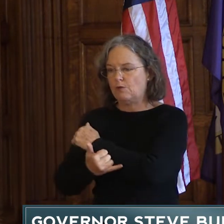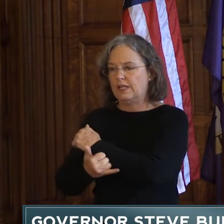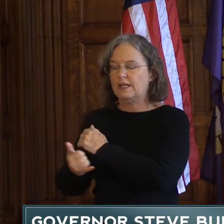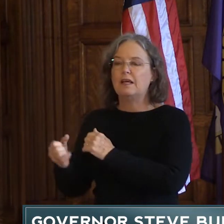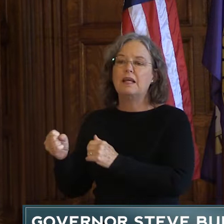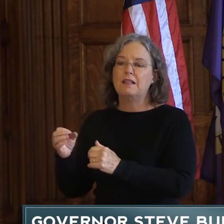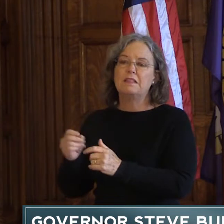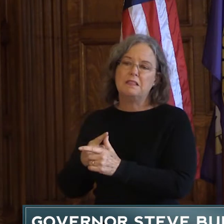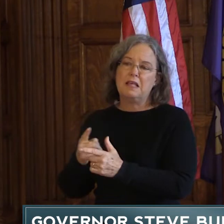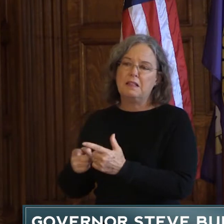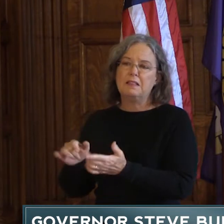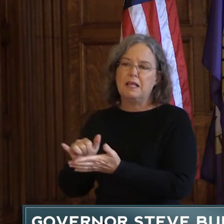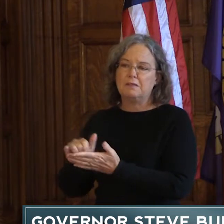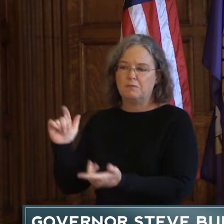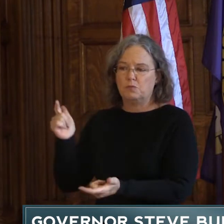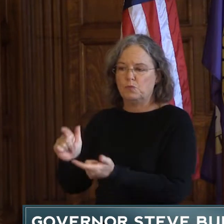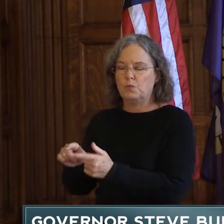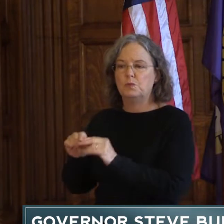for additional spread.